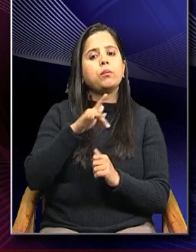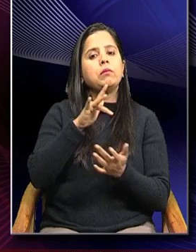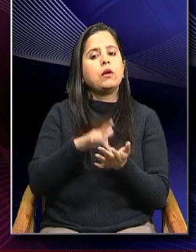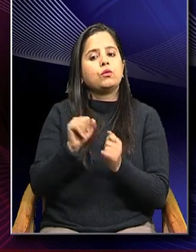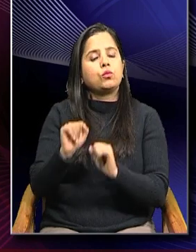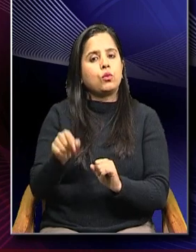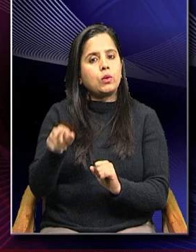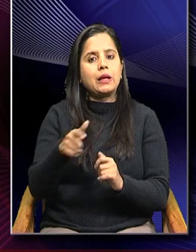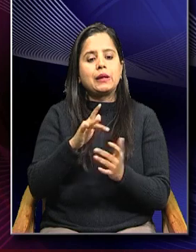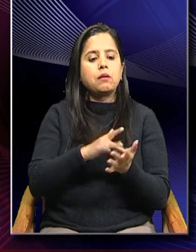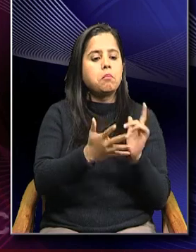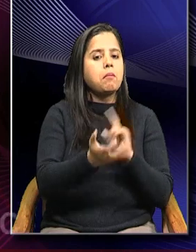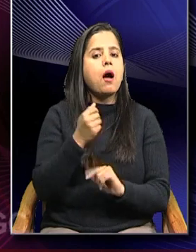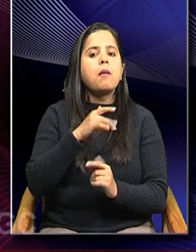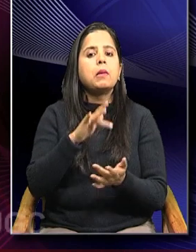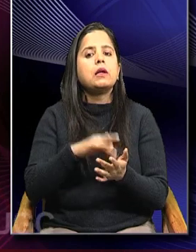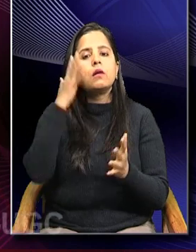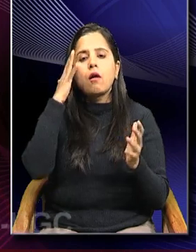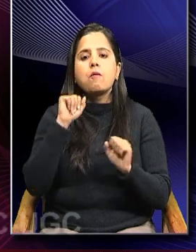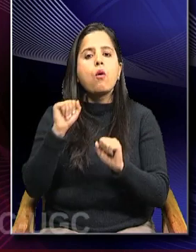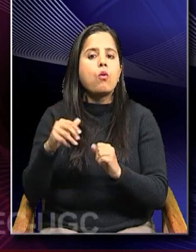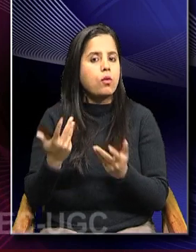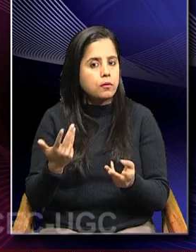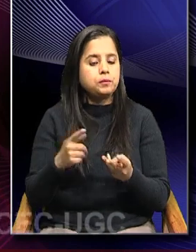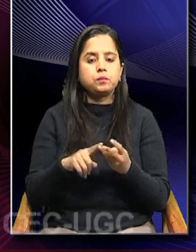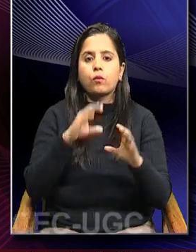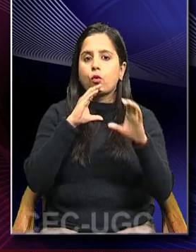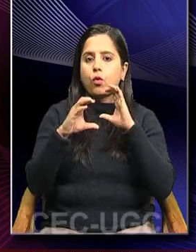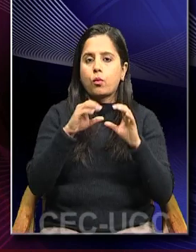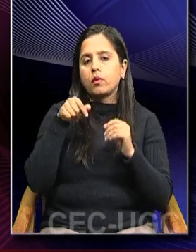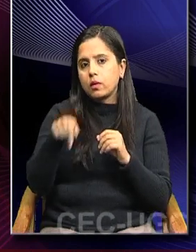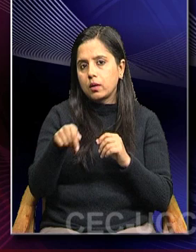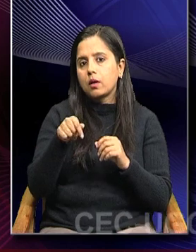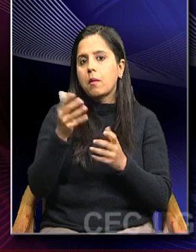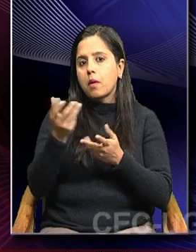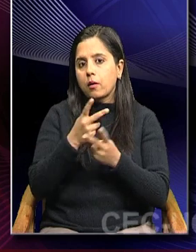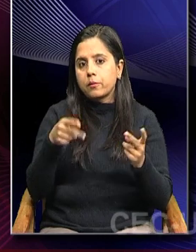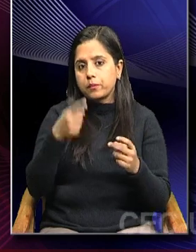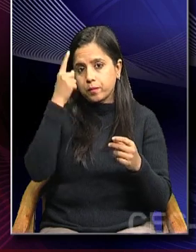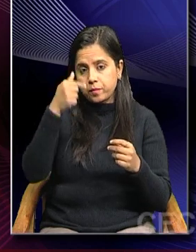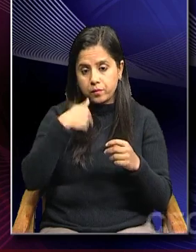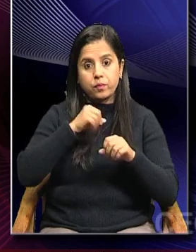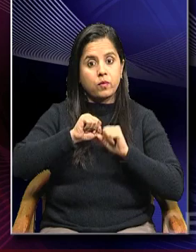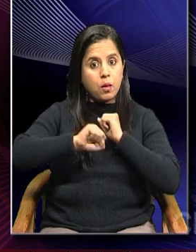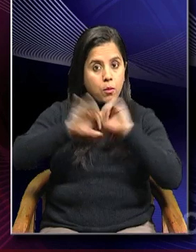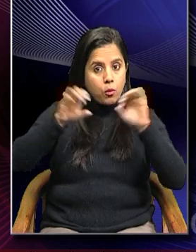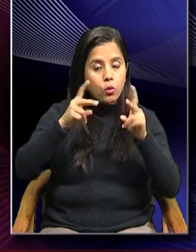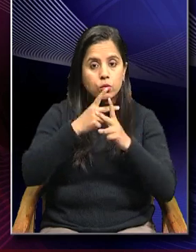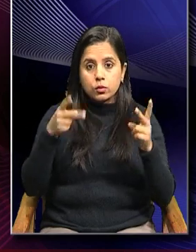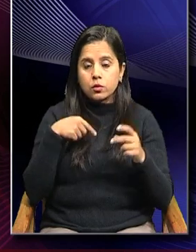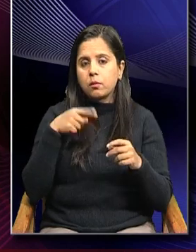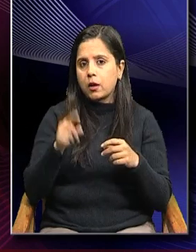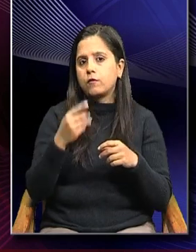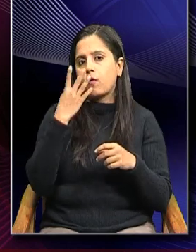to get the product, so customers convenience. And communication to the customer, that is called promotion from our side. We have to understand the